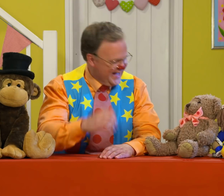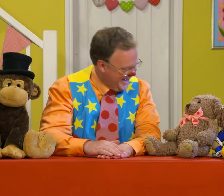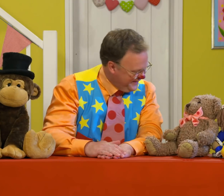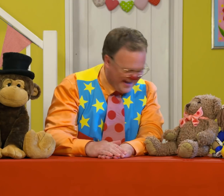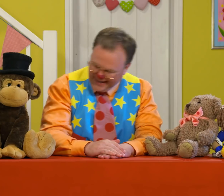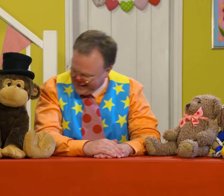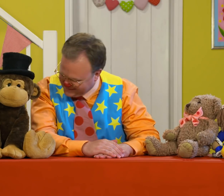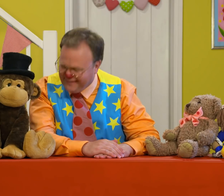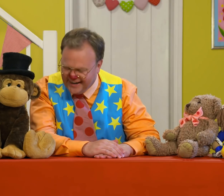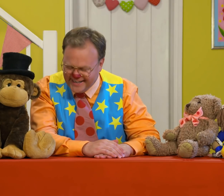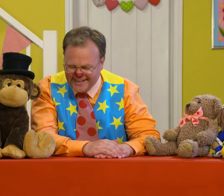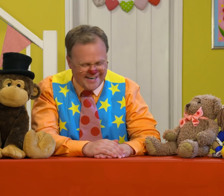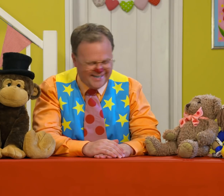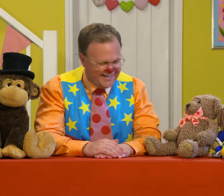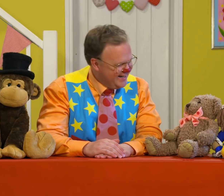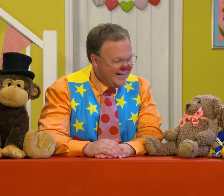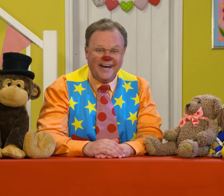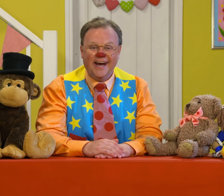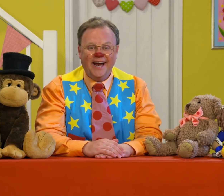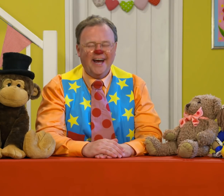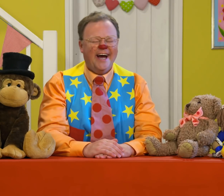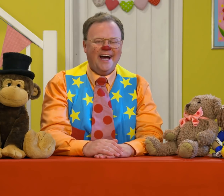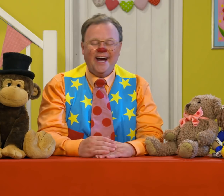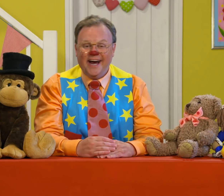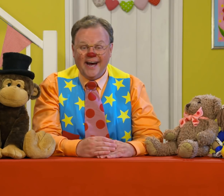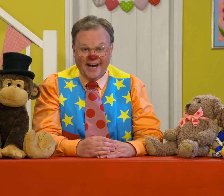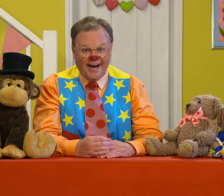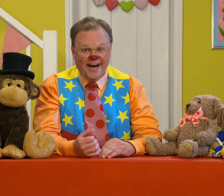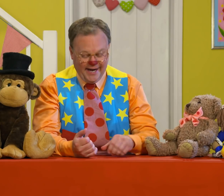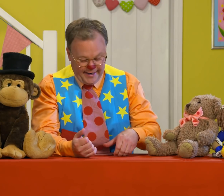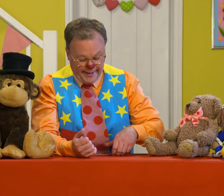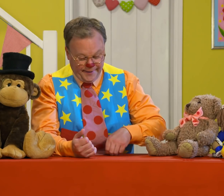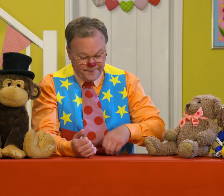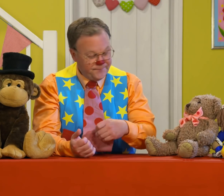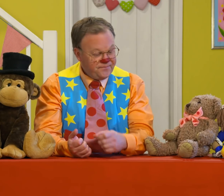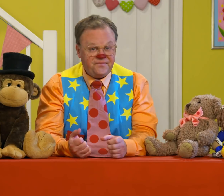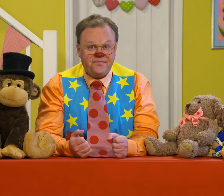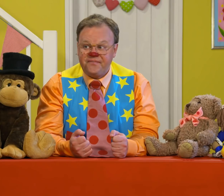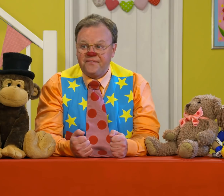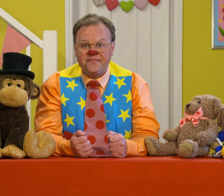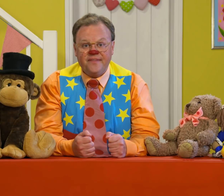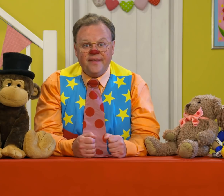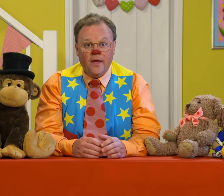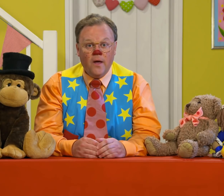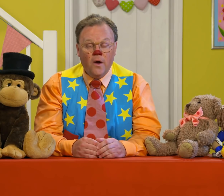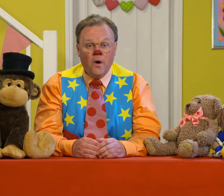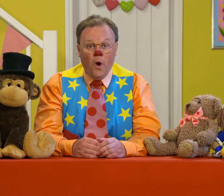aren't they, class? Yes, they are, Teacher Tumble. Please, can you show us a sign for photograph?